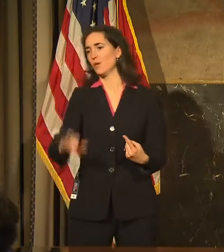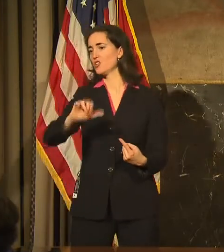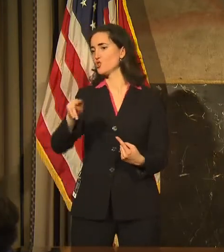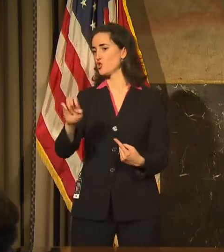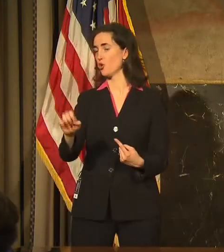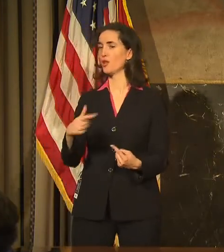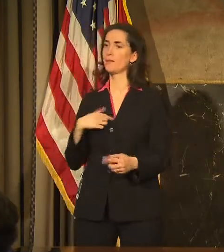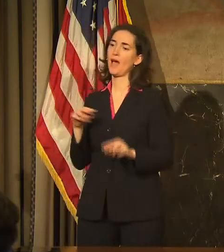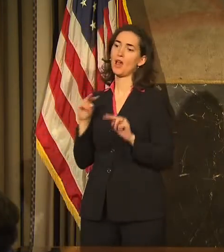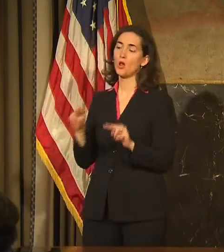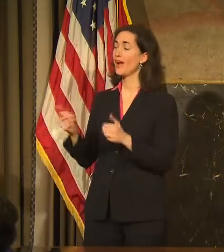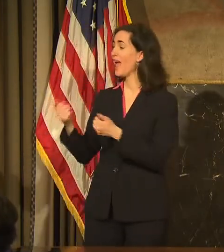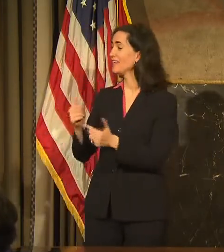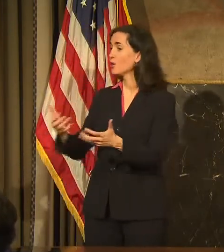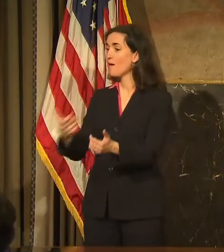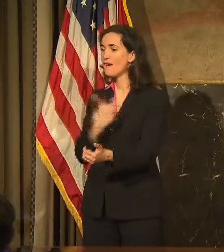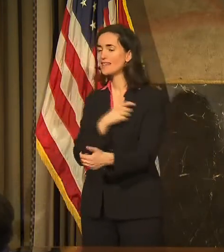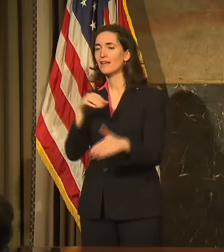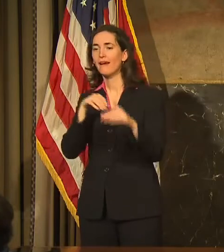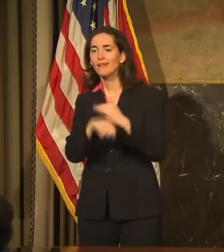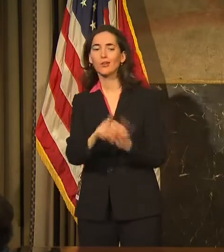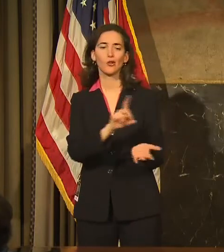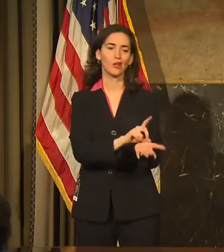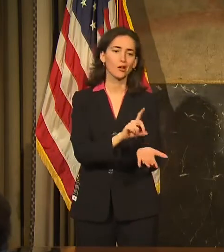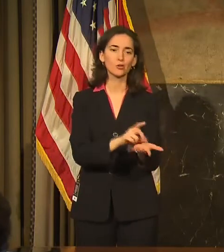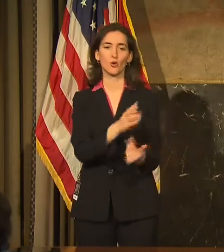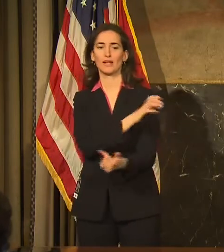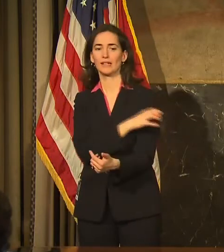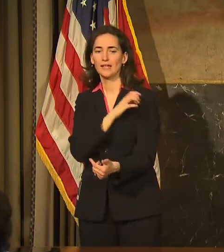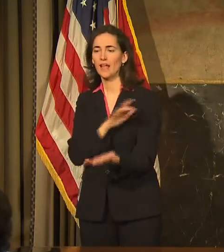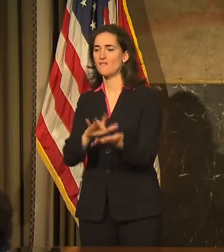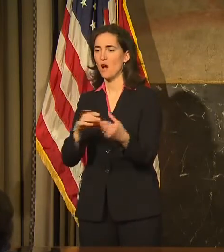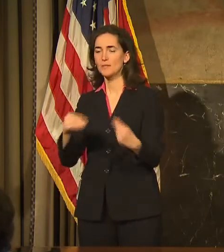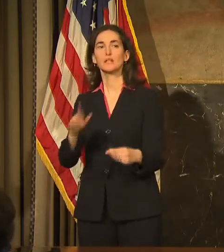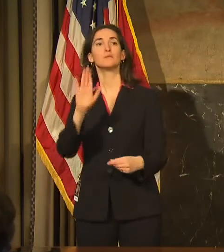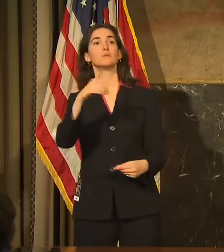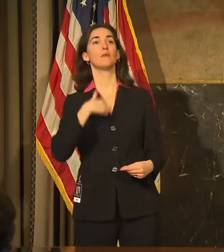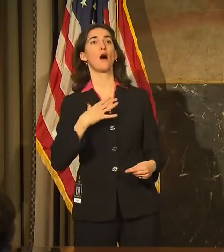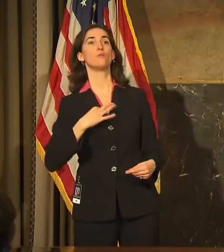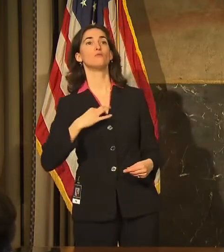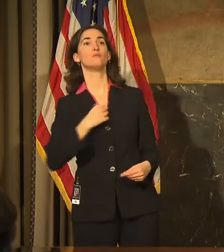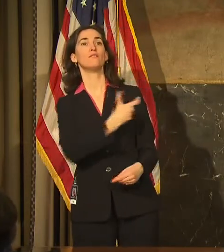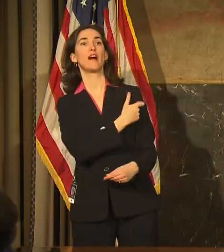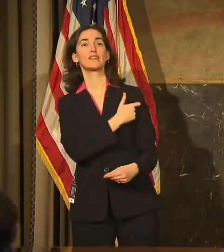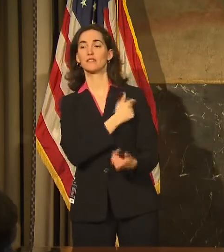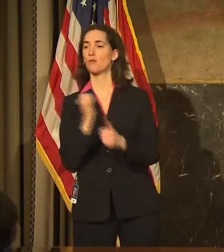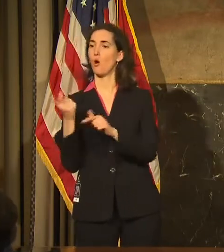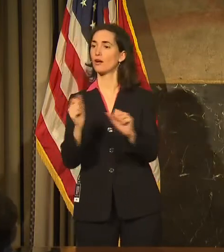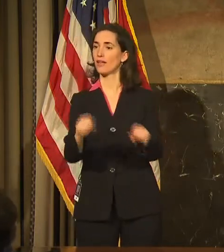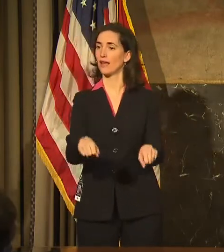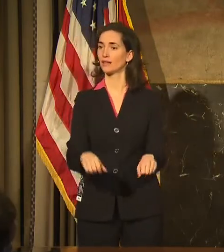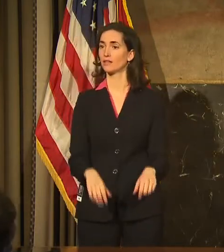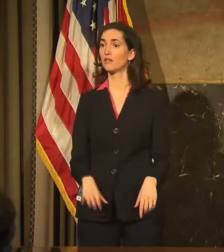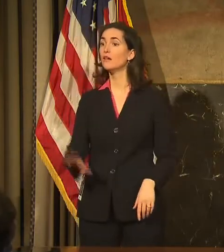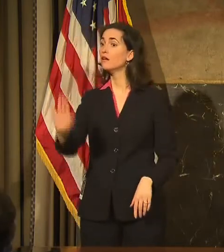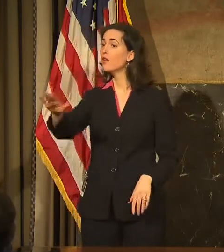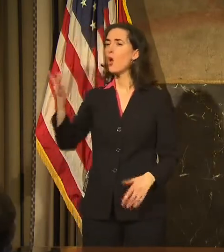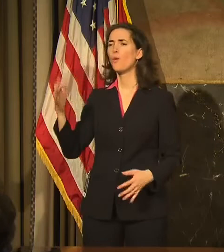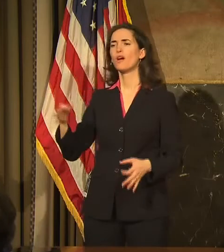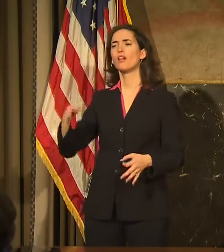the doctor, to a clinic, or to a pharmacy and get a COVID-19 vaccine. And by the way, he backed it up to